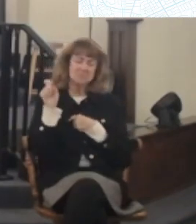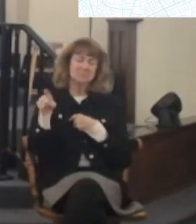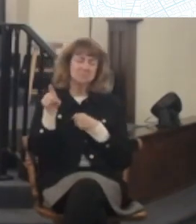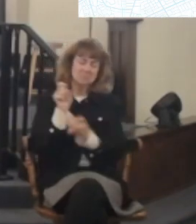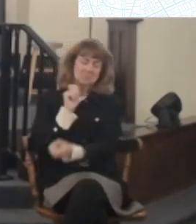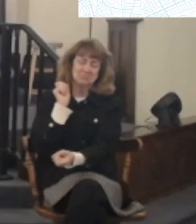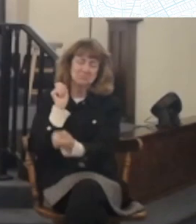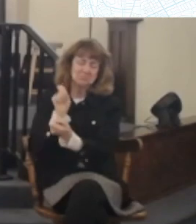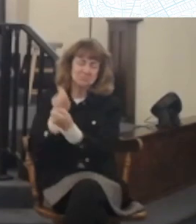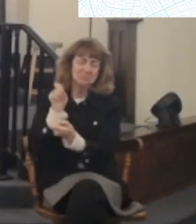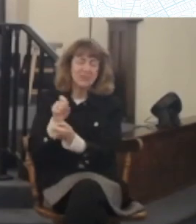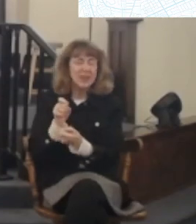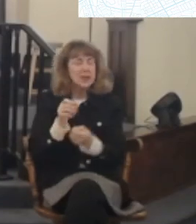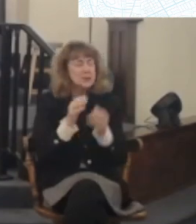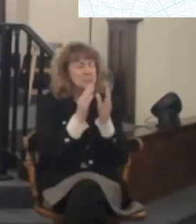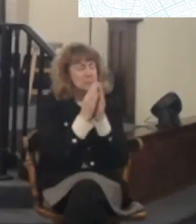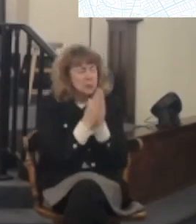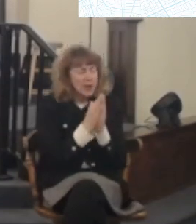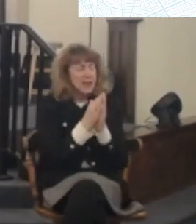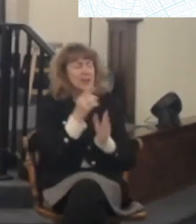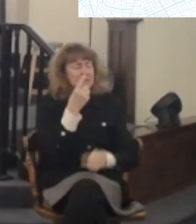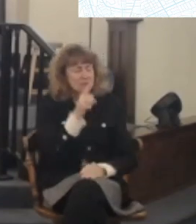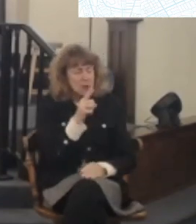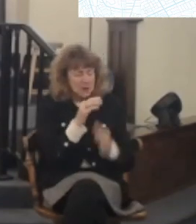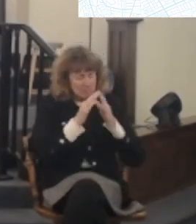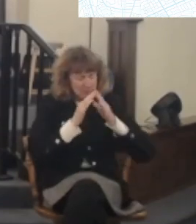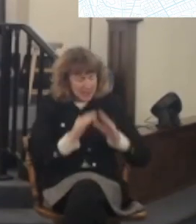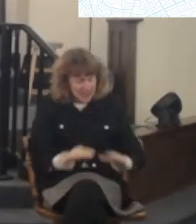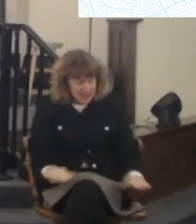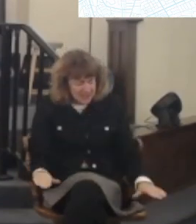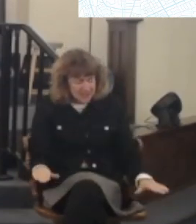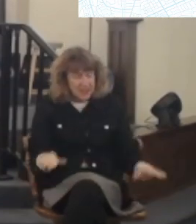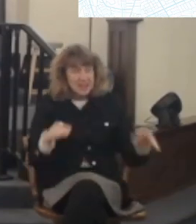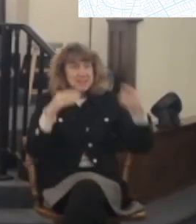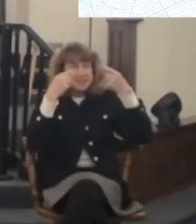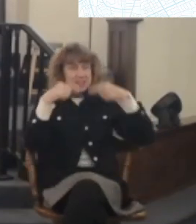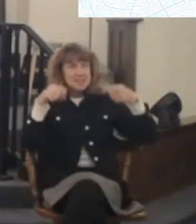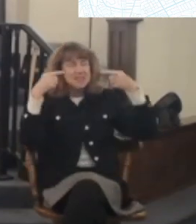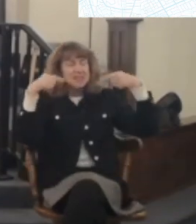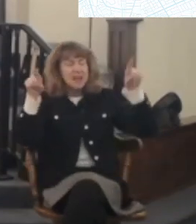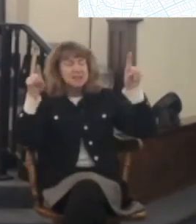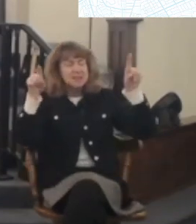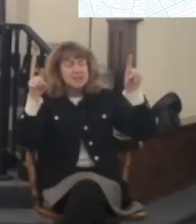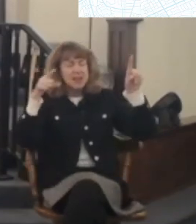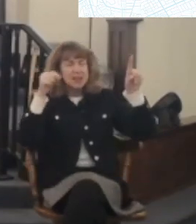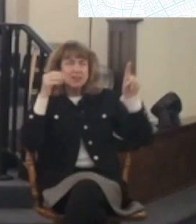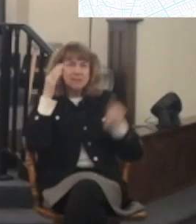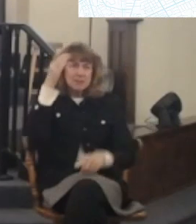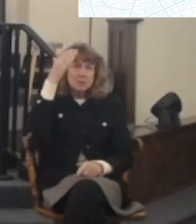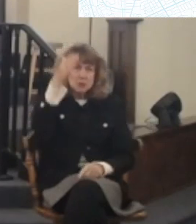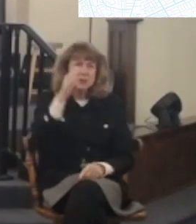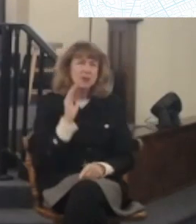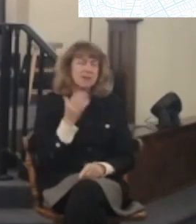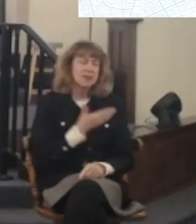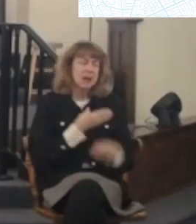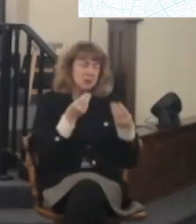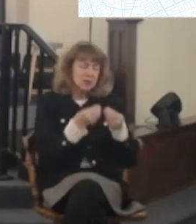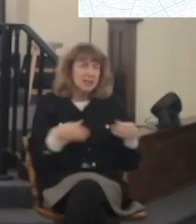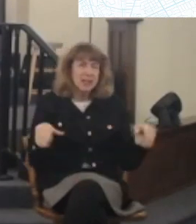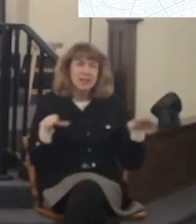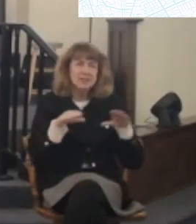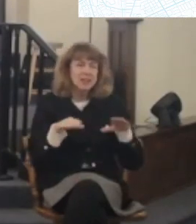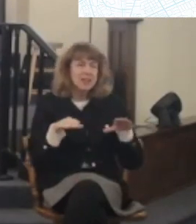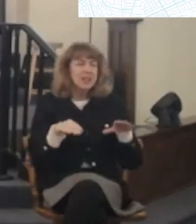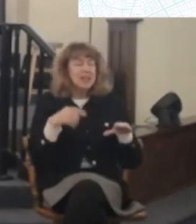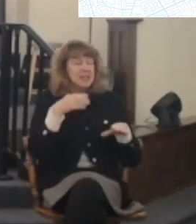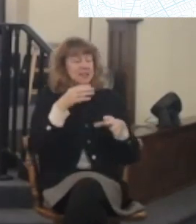we began to pray for peace, prosperity, and the welfare of this land. We began to take the